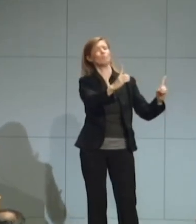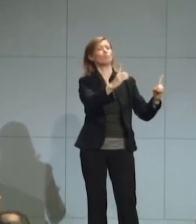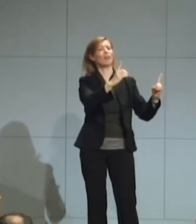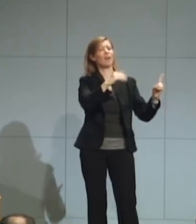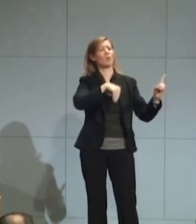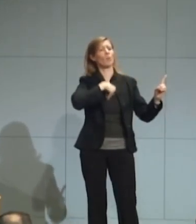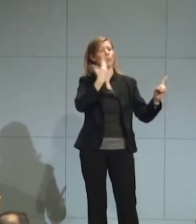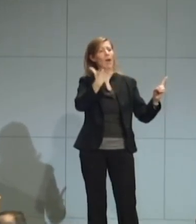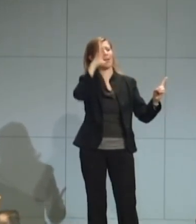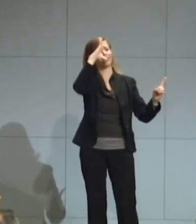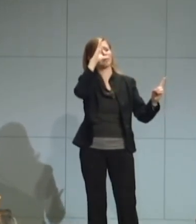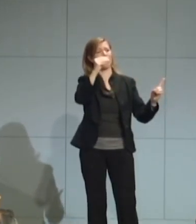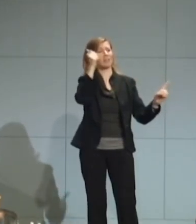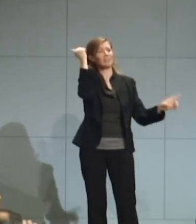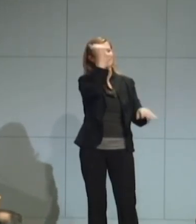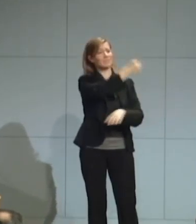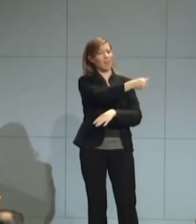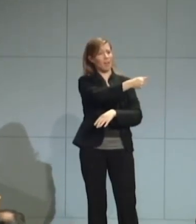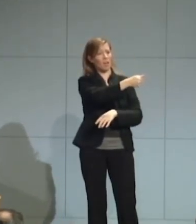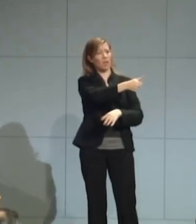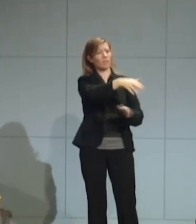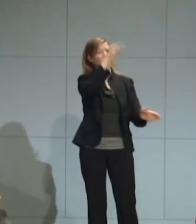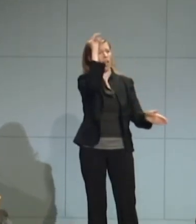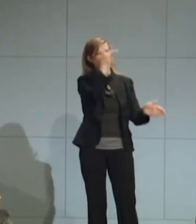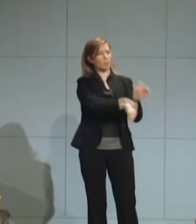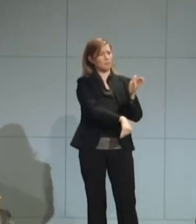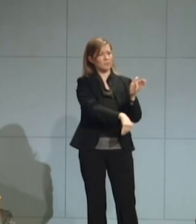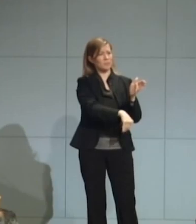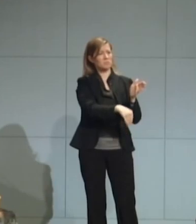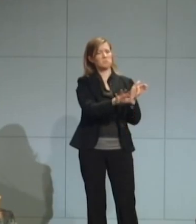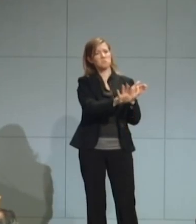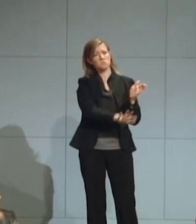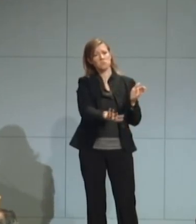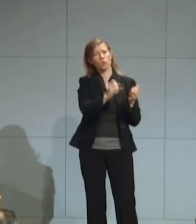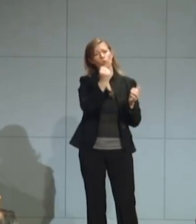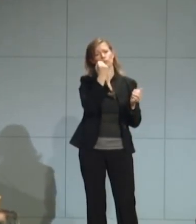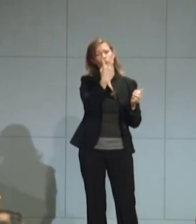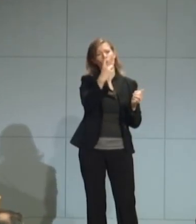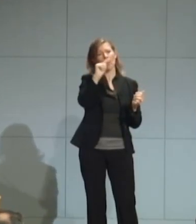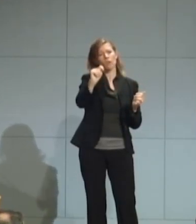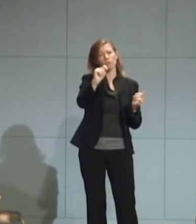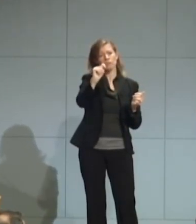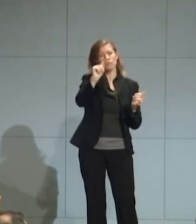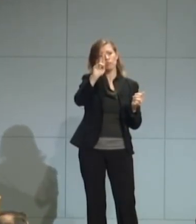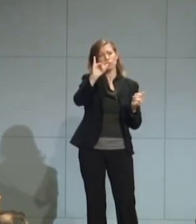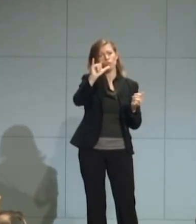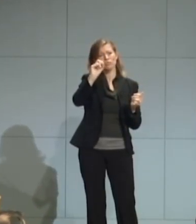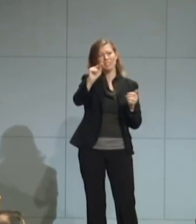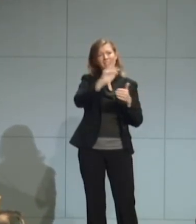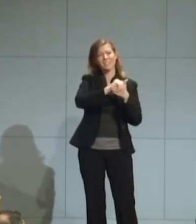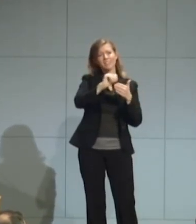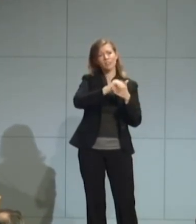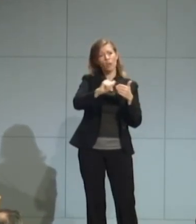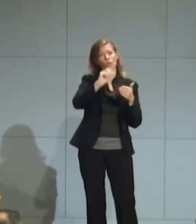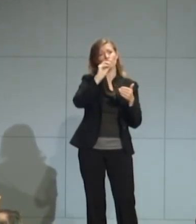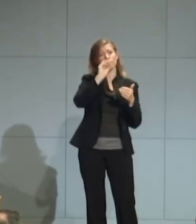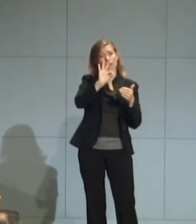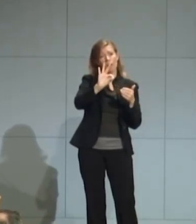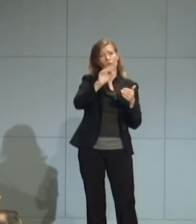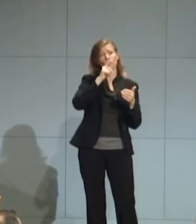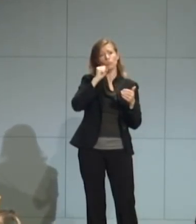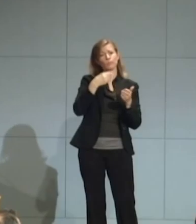in far too many cases, at a time when peoples of color were being routinely blocked from being able to accumulate